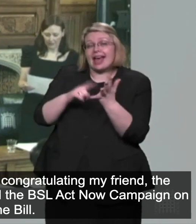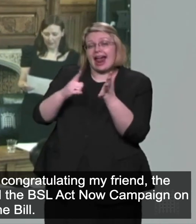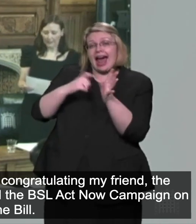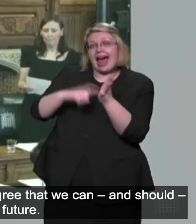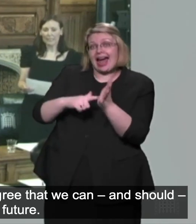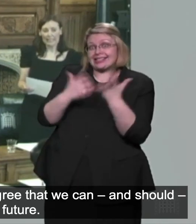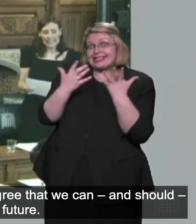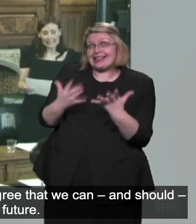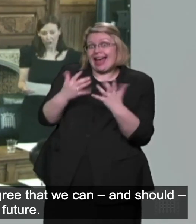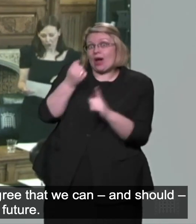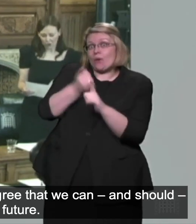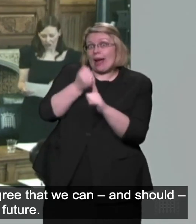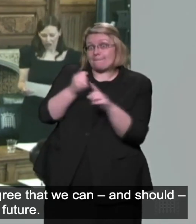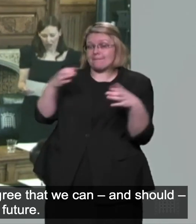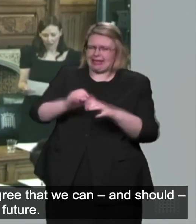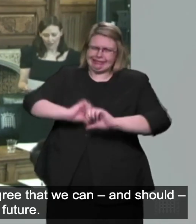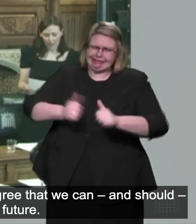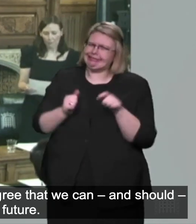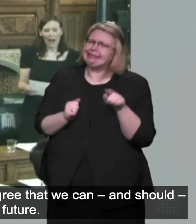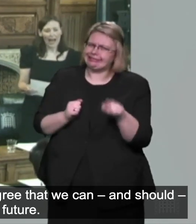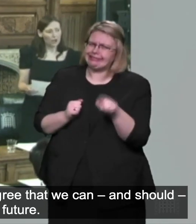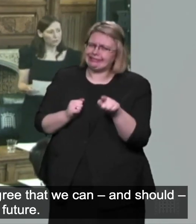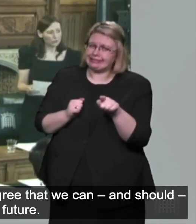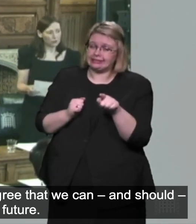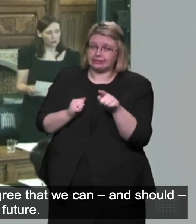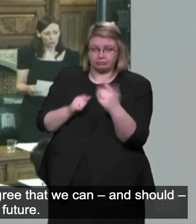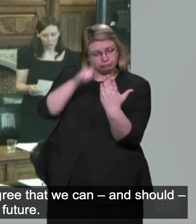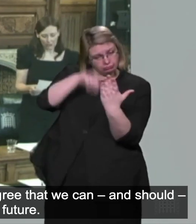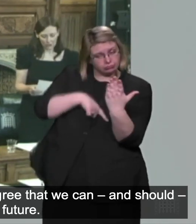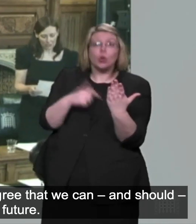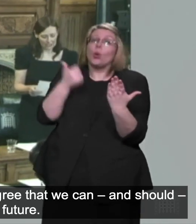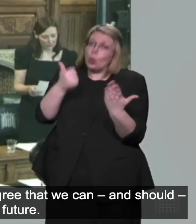the bill. The bill is a good start, but I hope